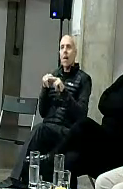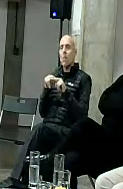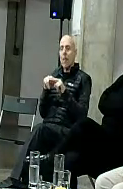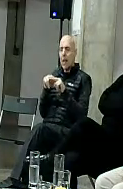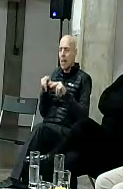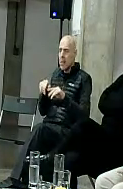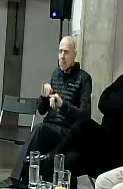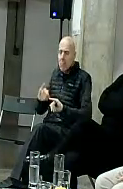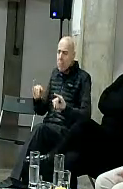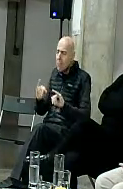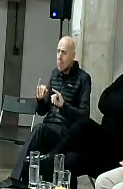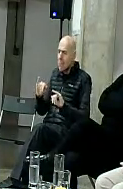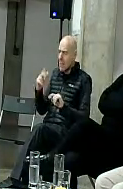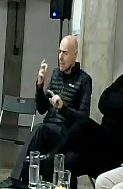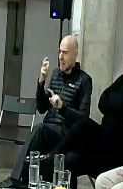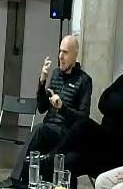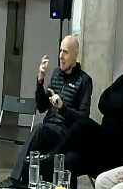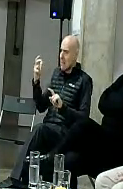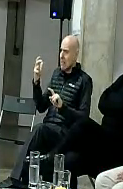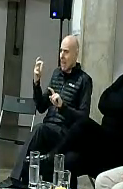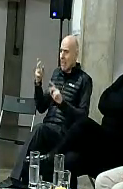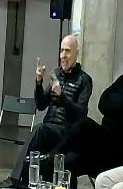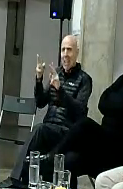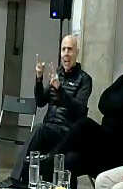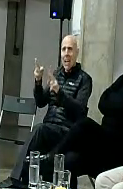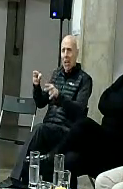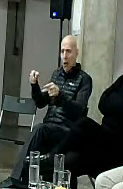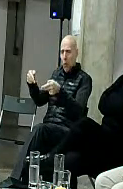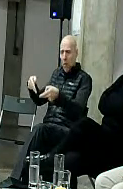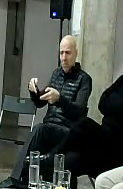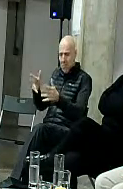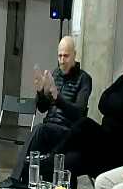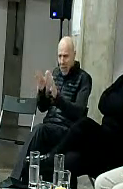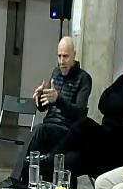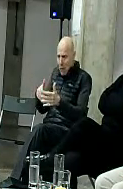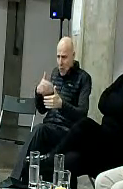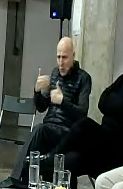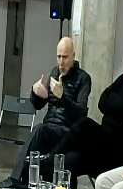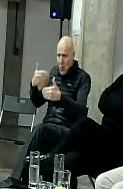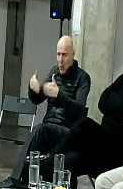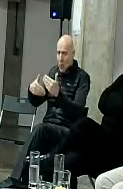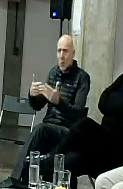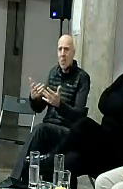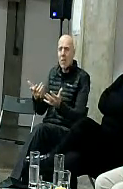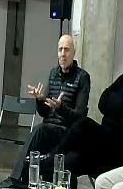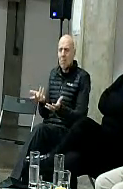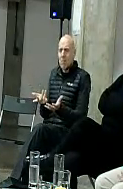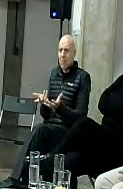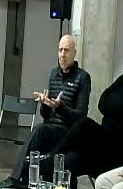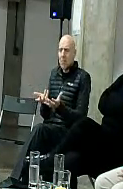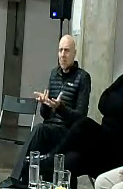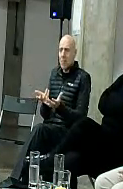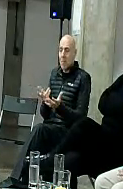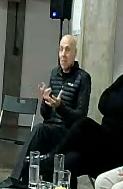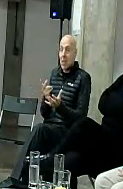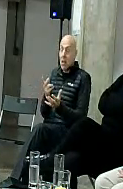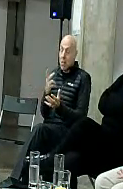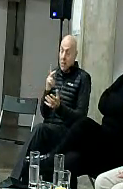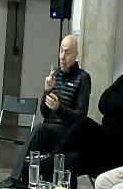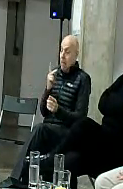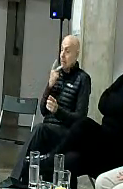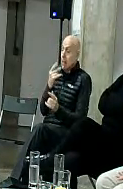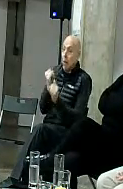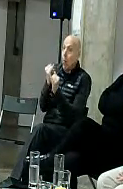horrible state inquest that you have to go through that is the second worst thing